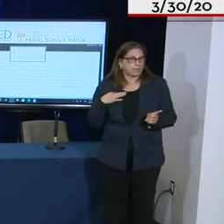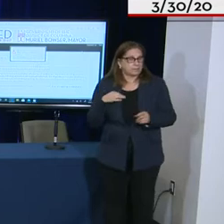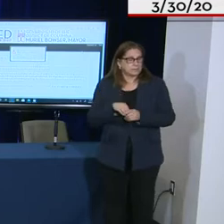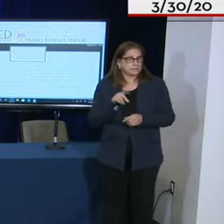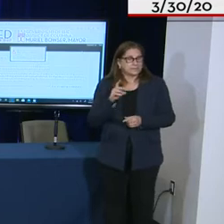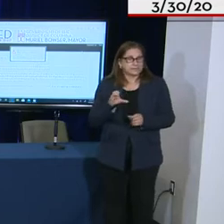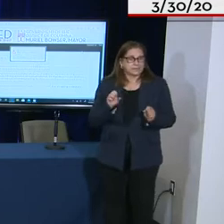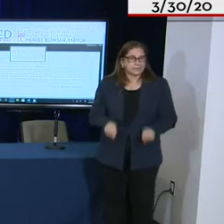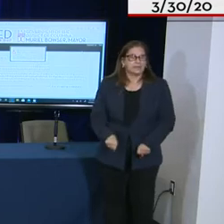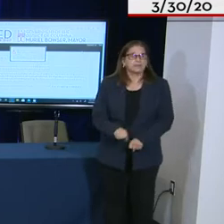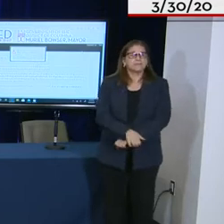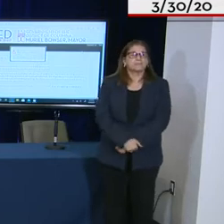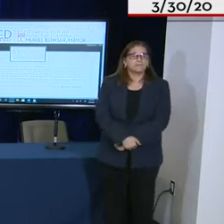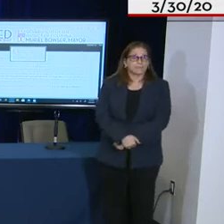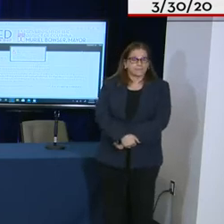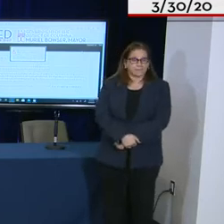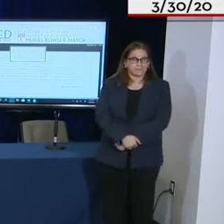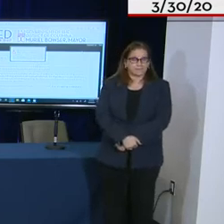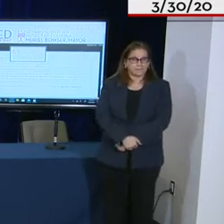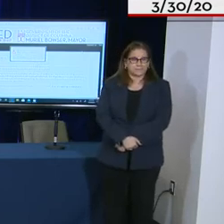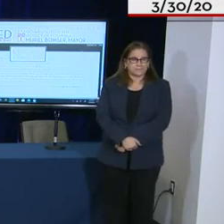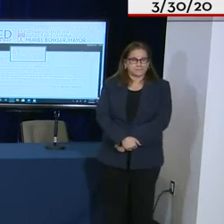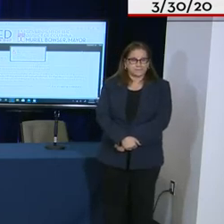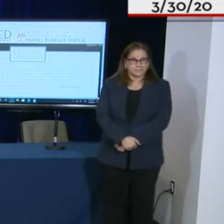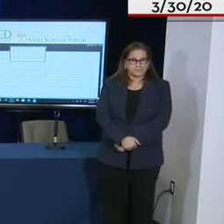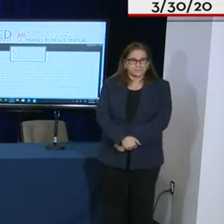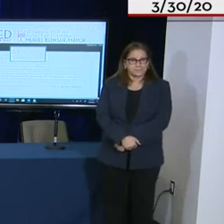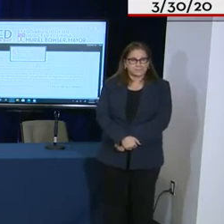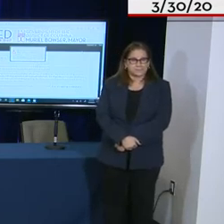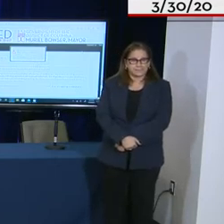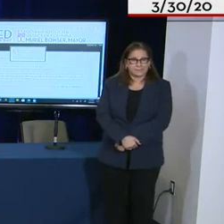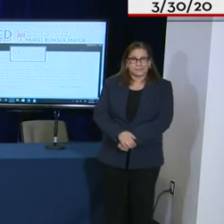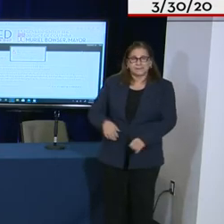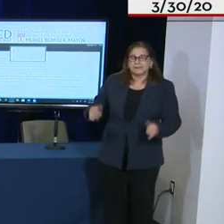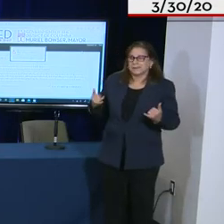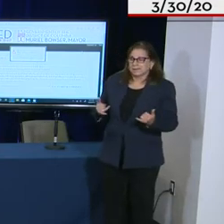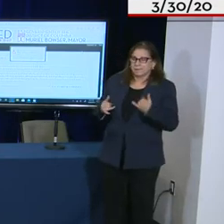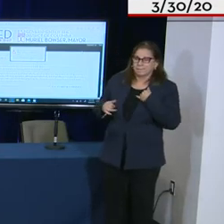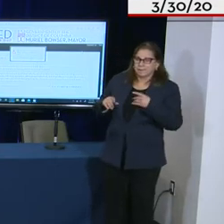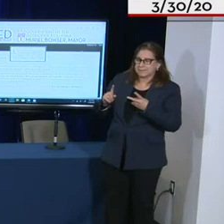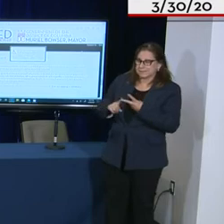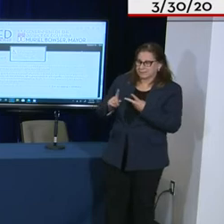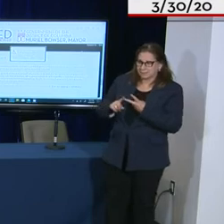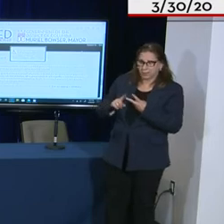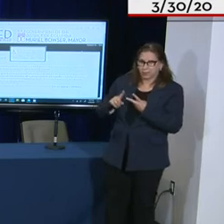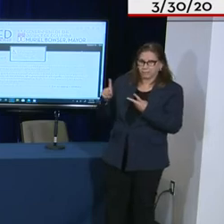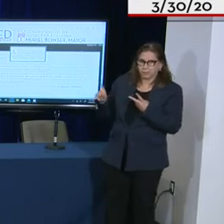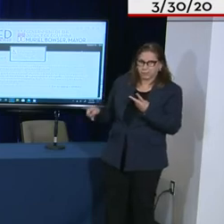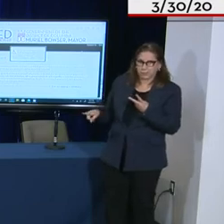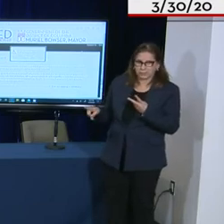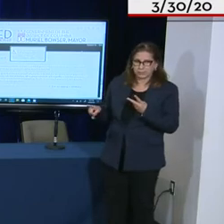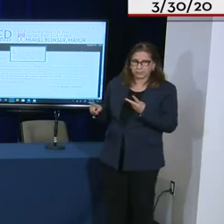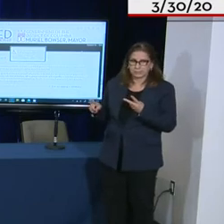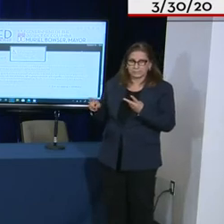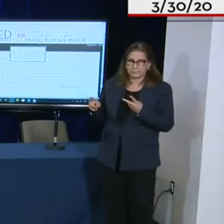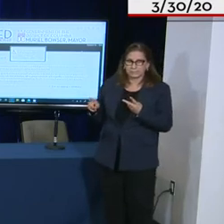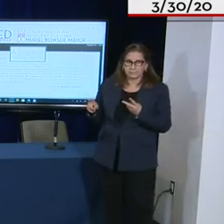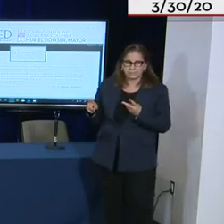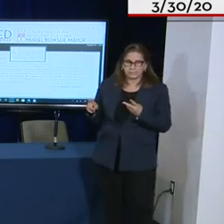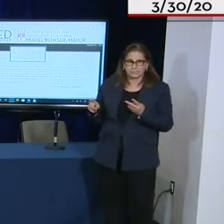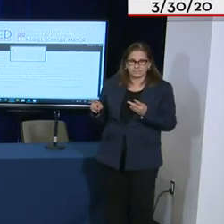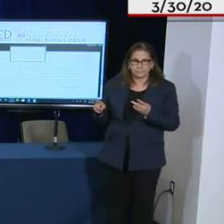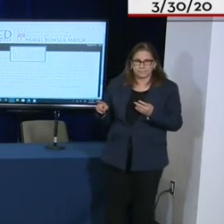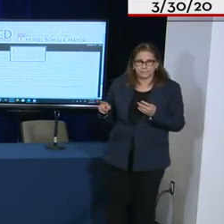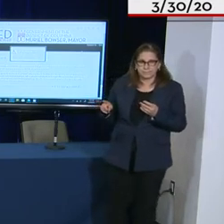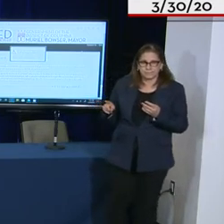Columbia. And for your second part, Ms. Dumas, for you in more specifically, you are definitely